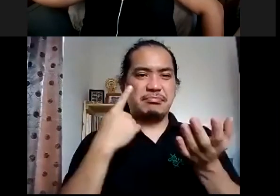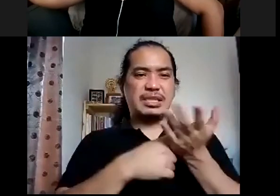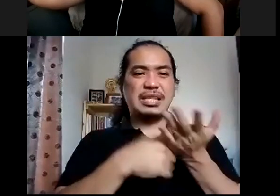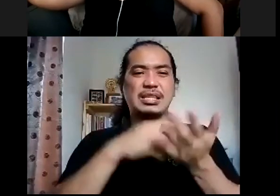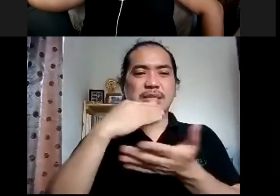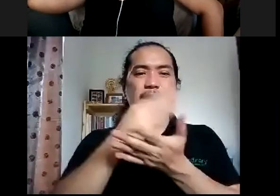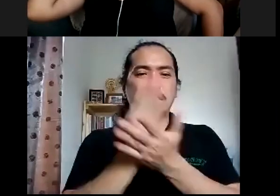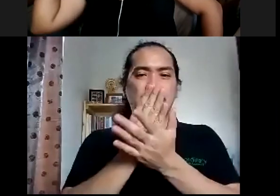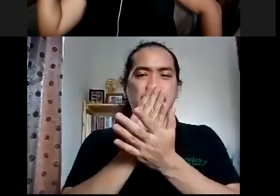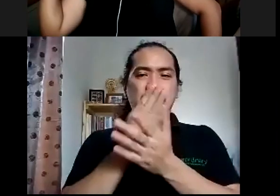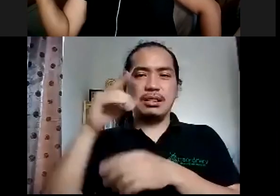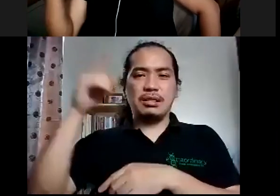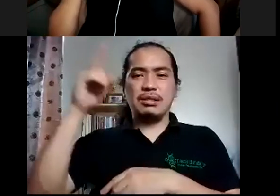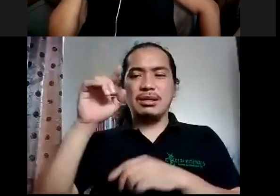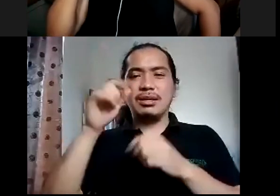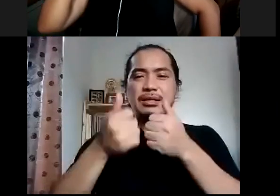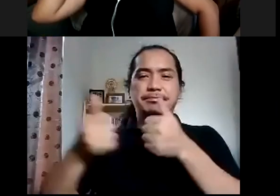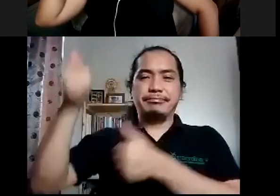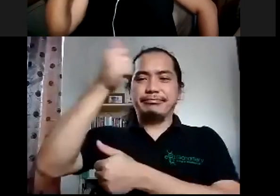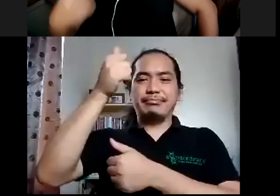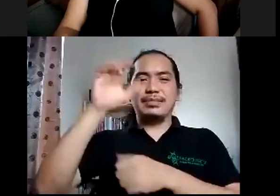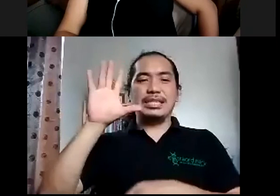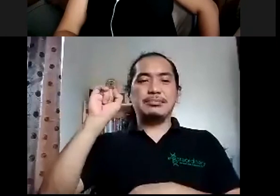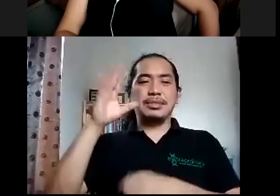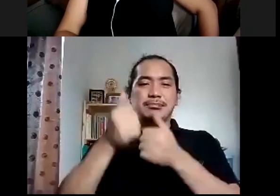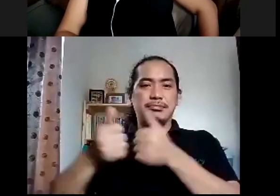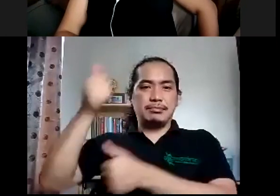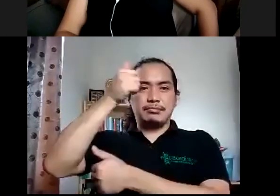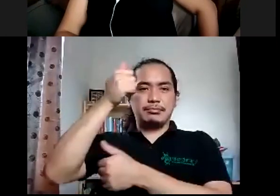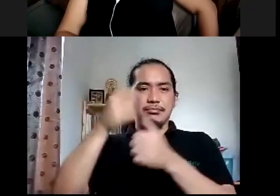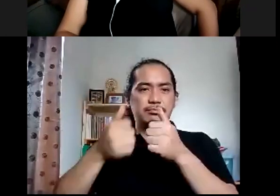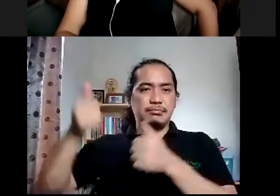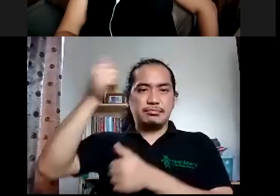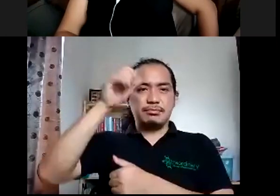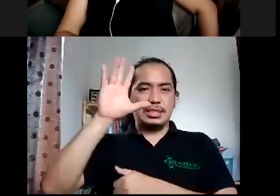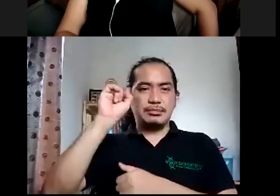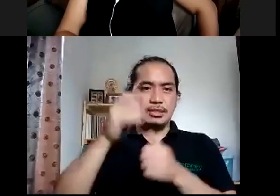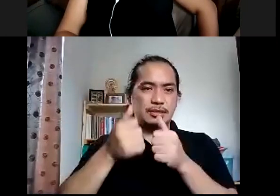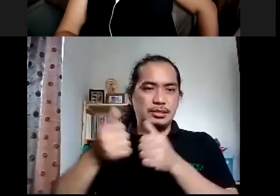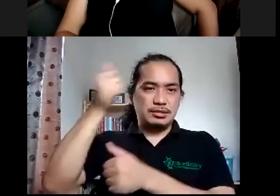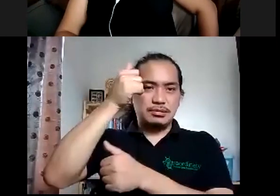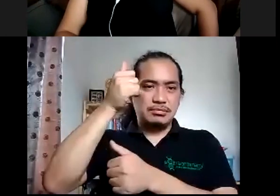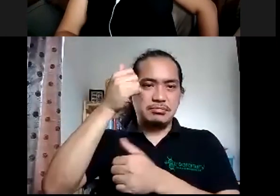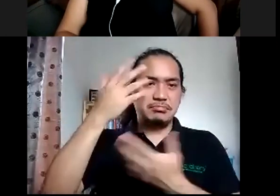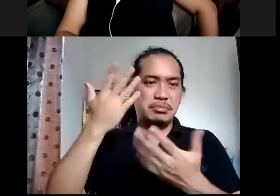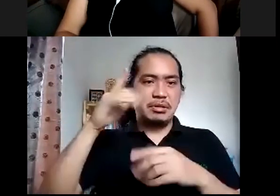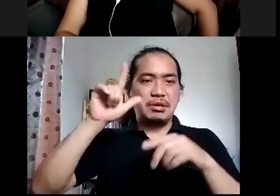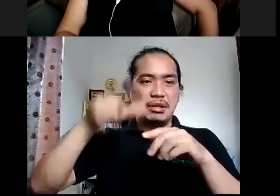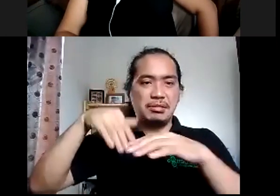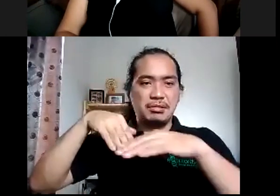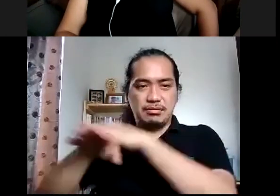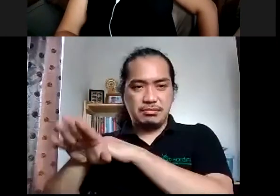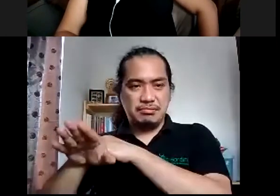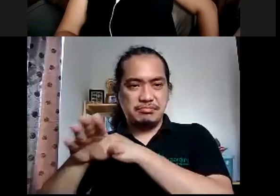with Ms. Techi. So we're going to be talking about our budget and proposing it to CSB